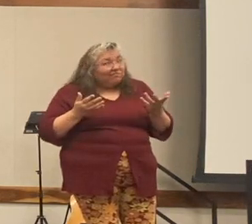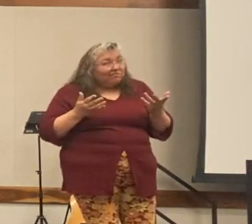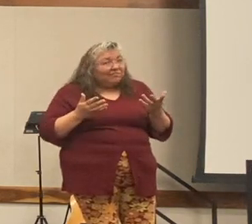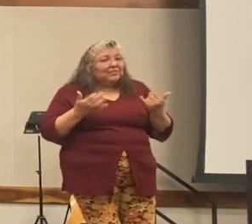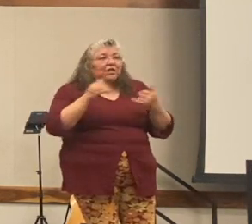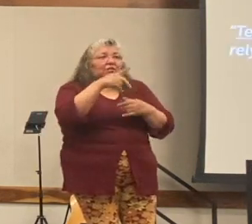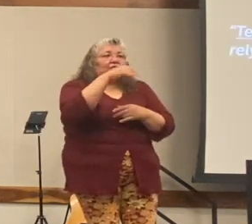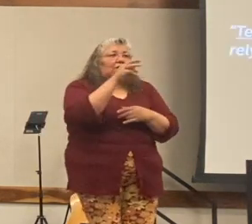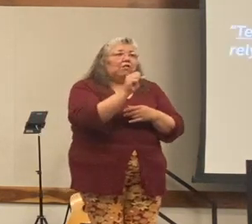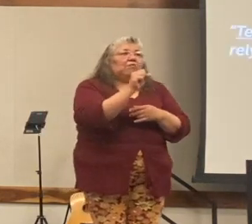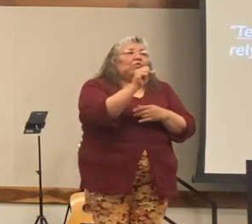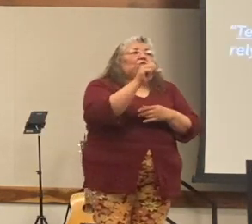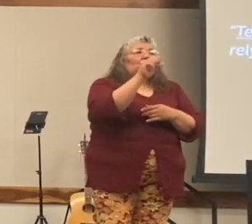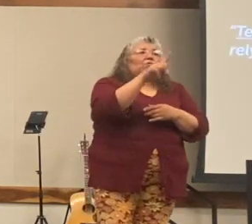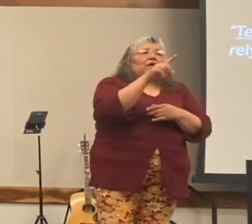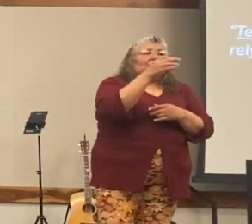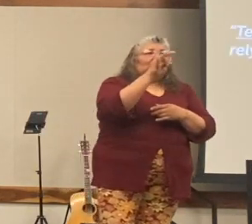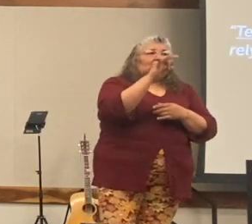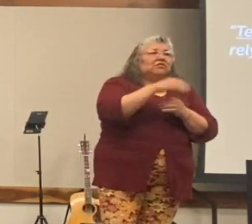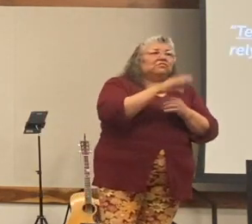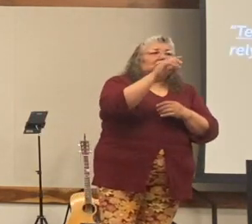Psalm 119,